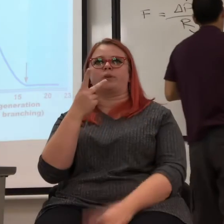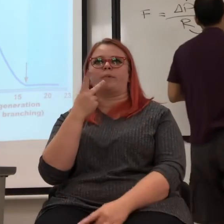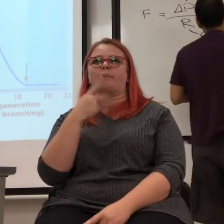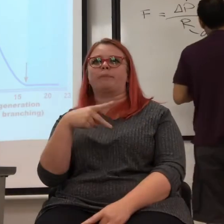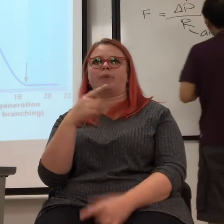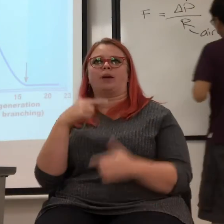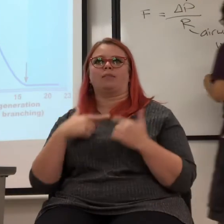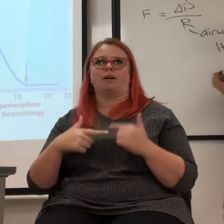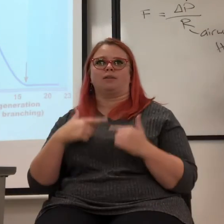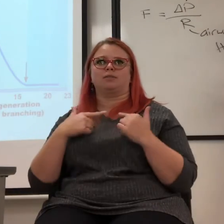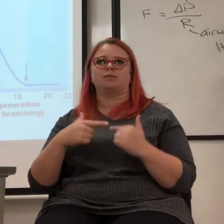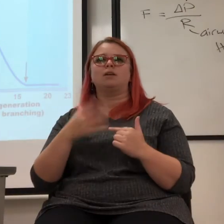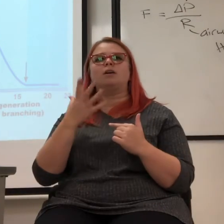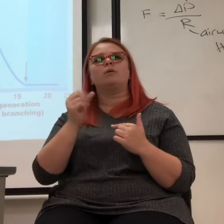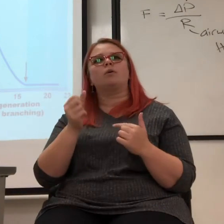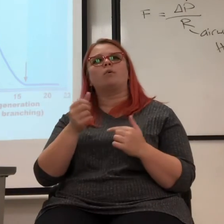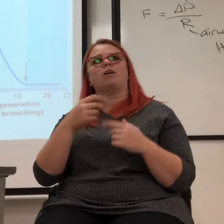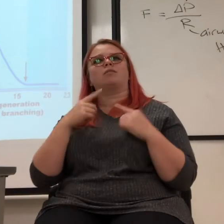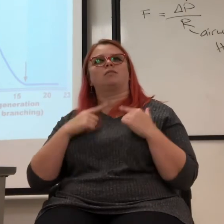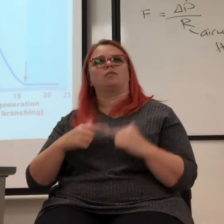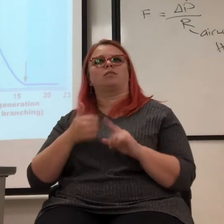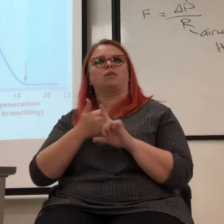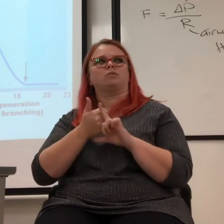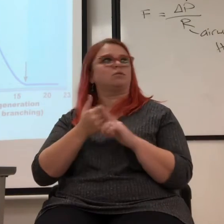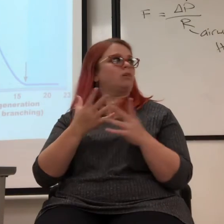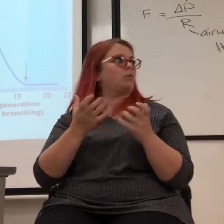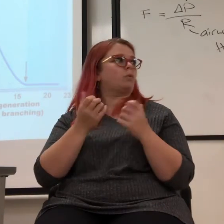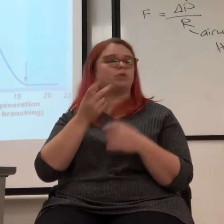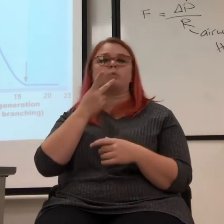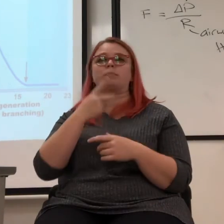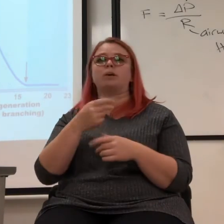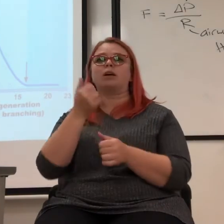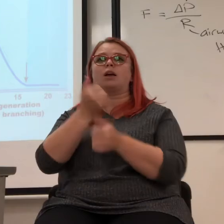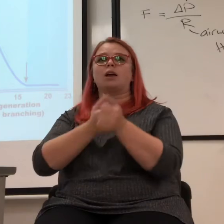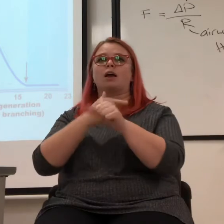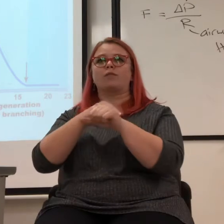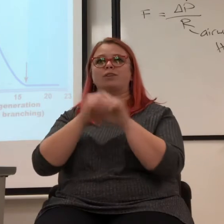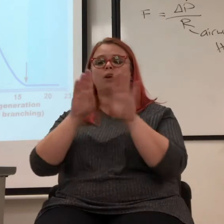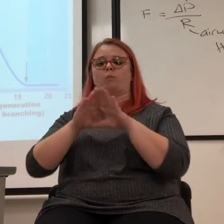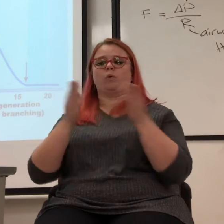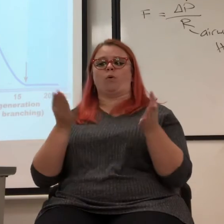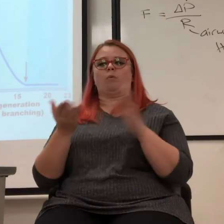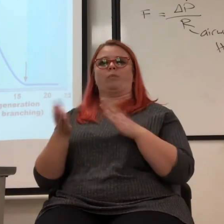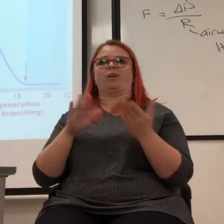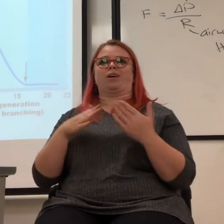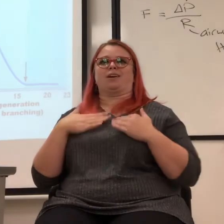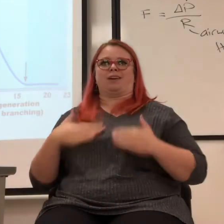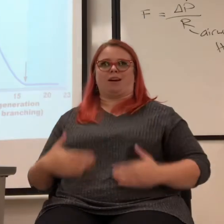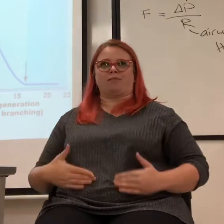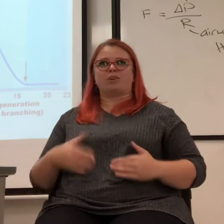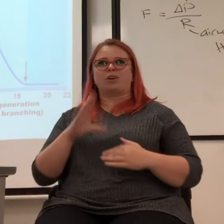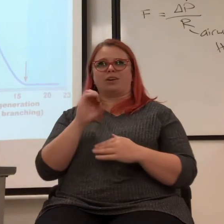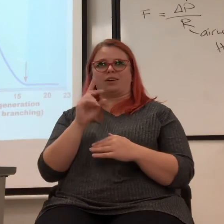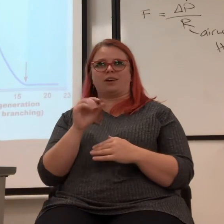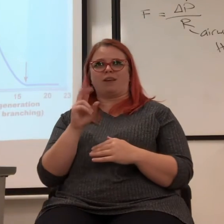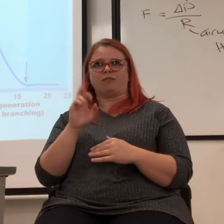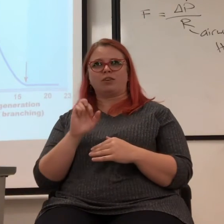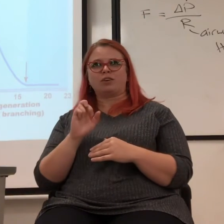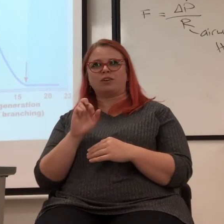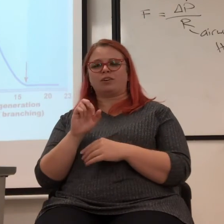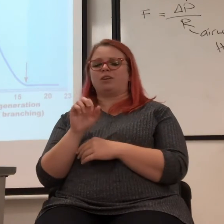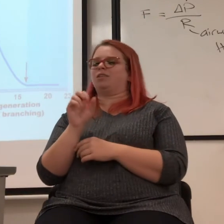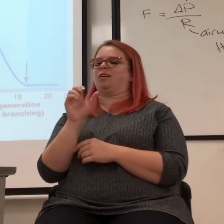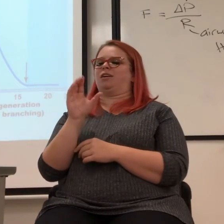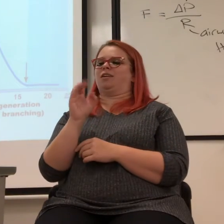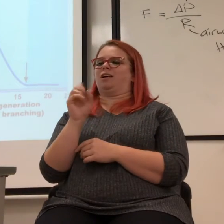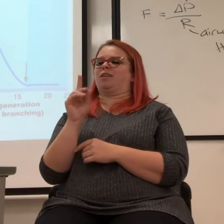We want lungs to be pink. Every time I open a cadaver, it's a 50-50 shot if there's black deposits. And